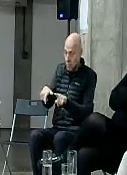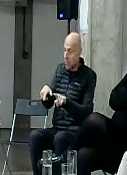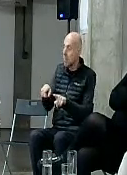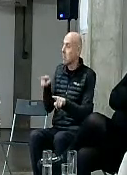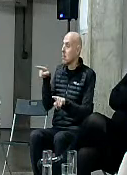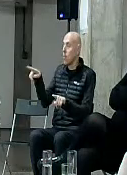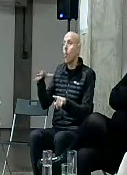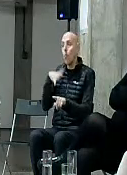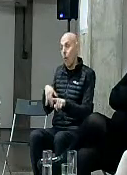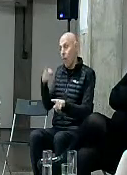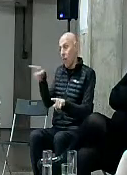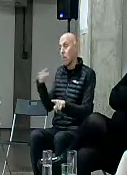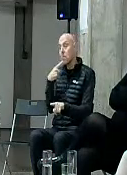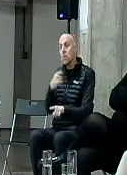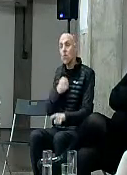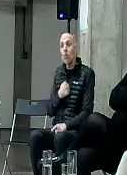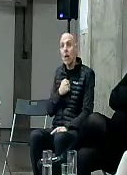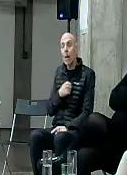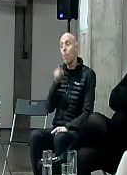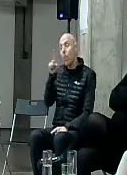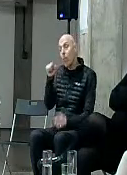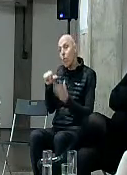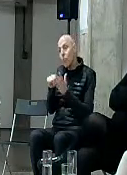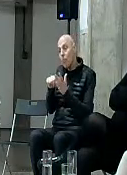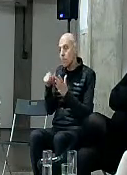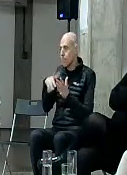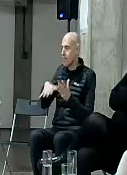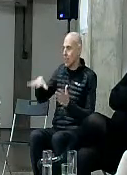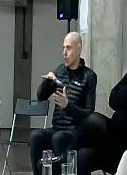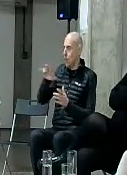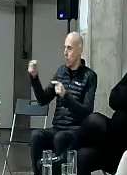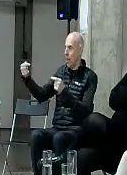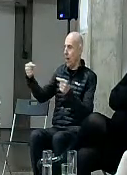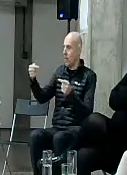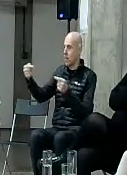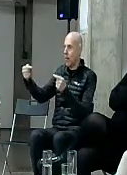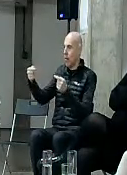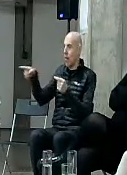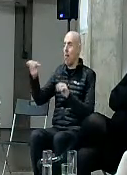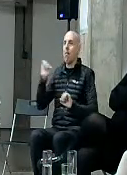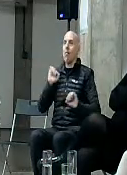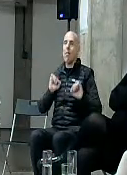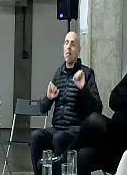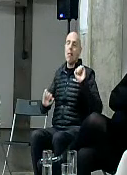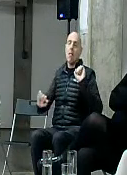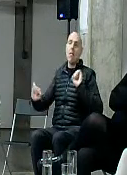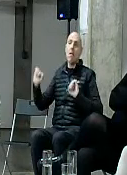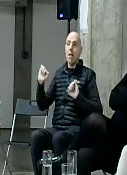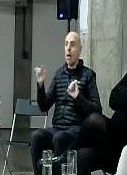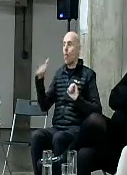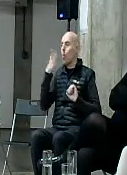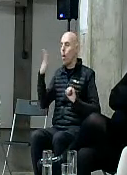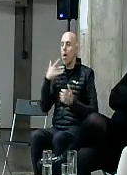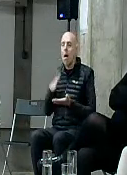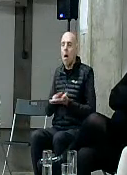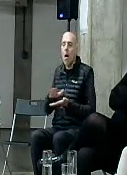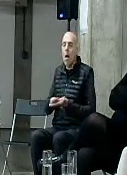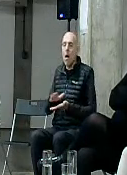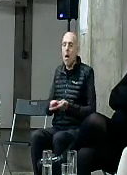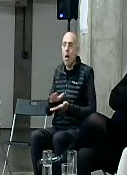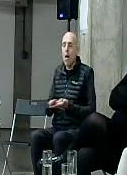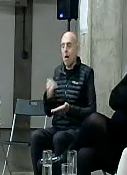adversarial situation where nobody is going to say sorry. In fact, they are going to absolve themselves of all